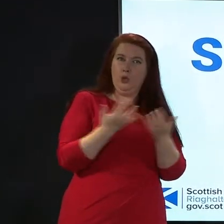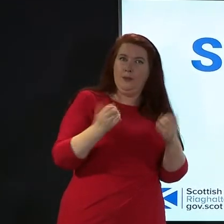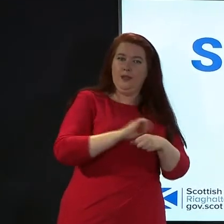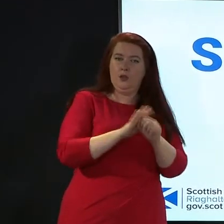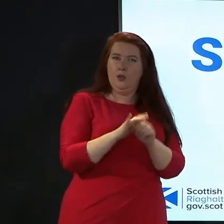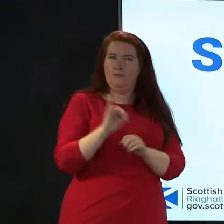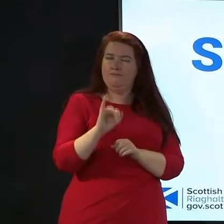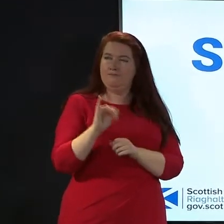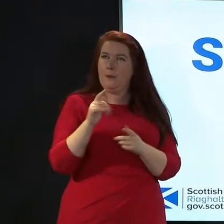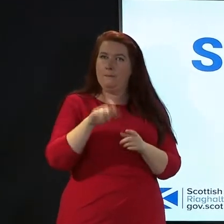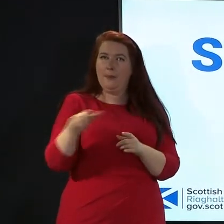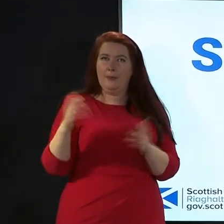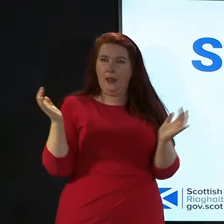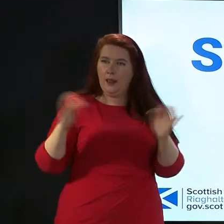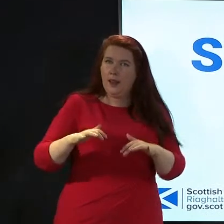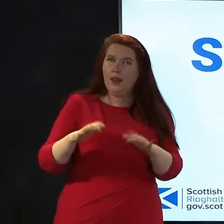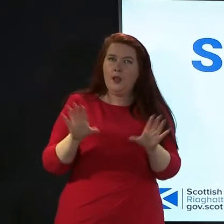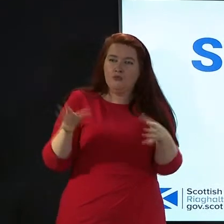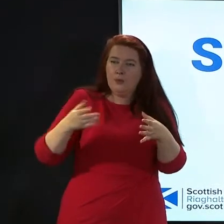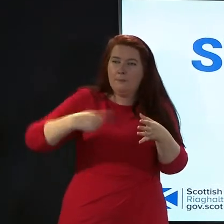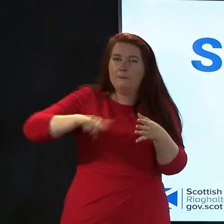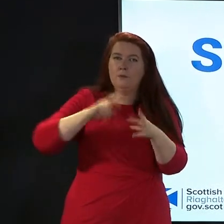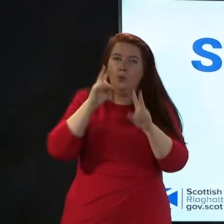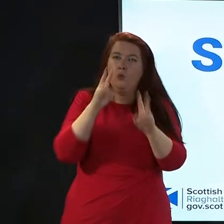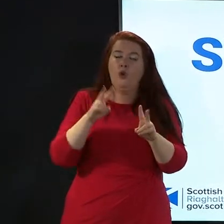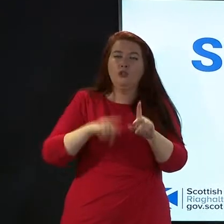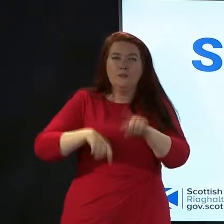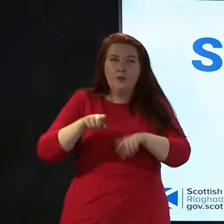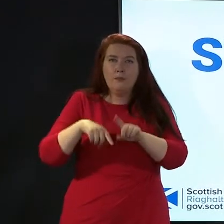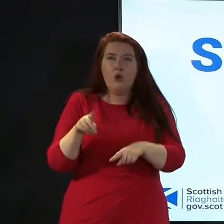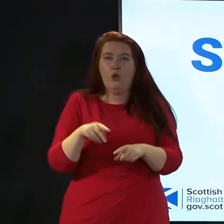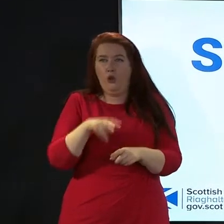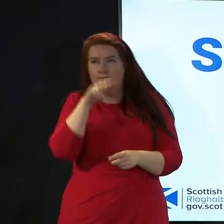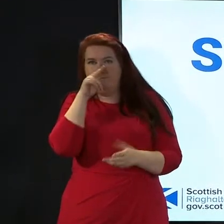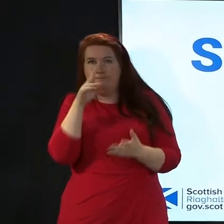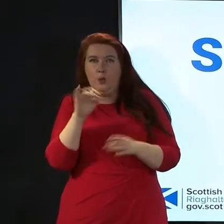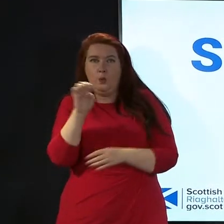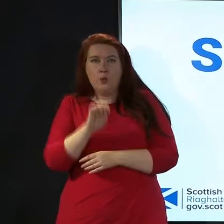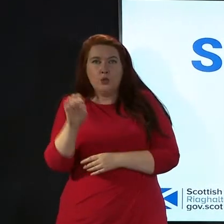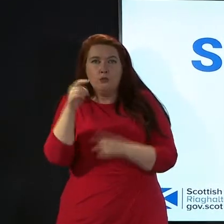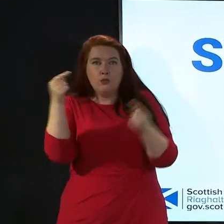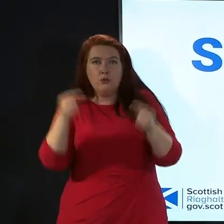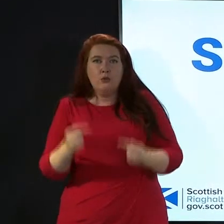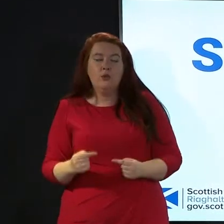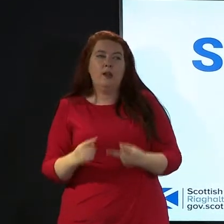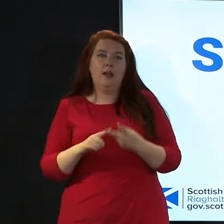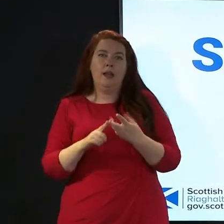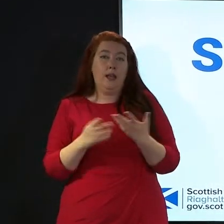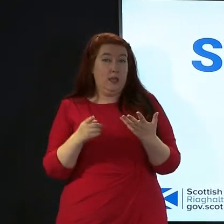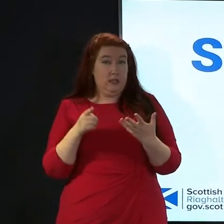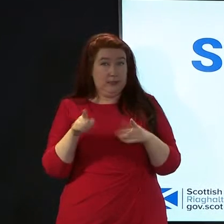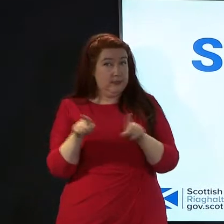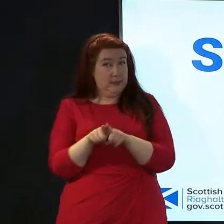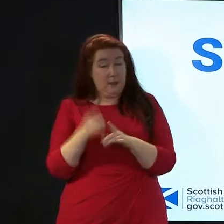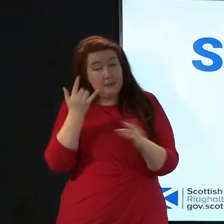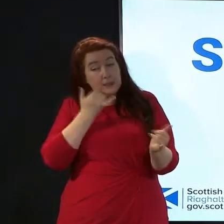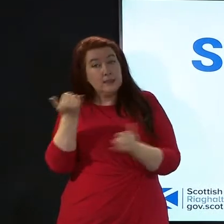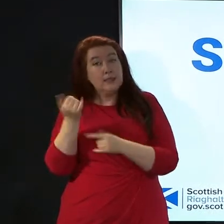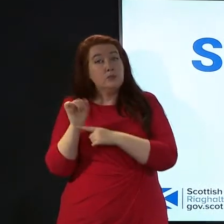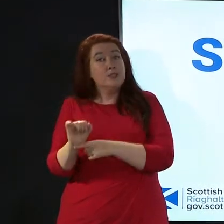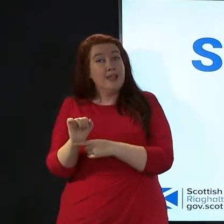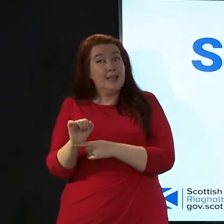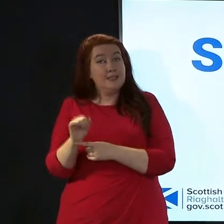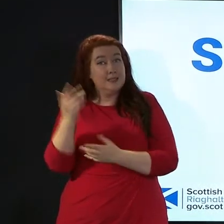watch football, to watch the Euros, is this something that's also coming through in the test and protect data, and is it something you're